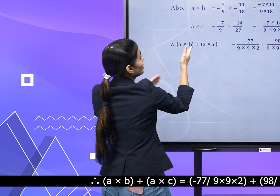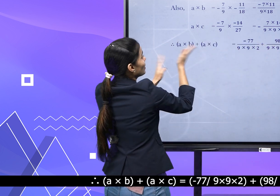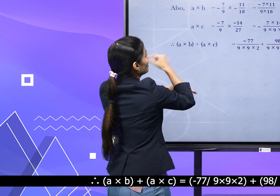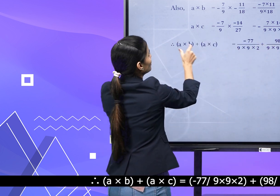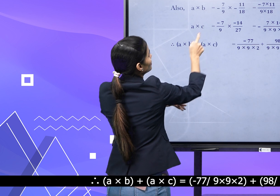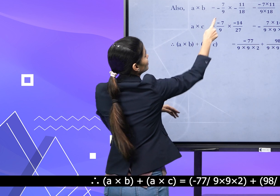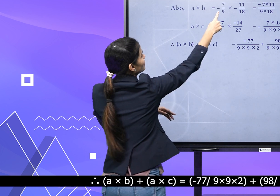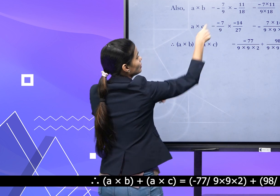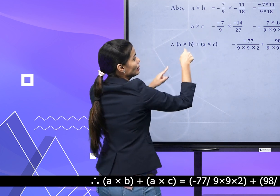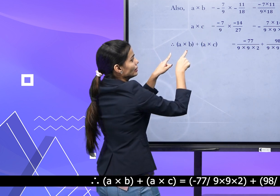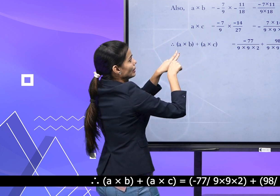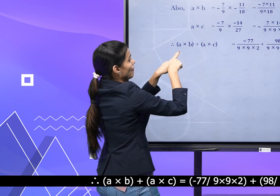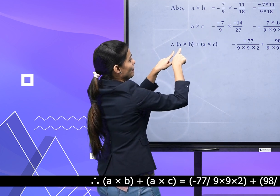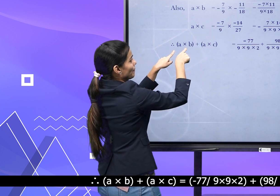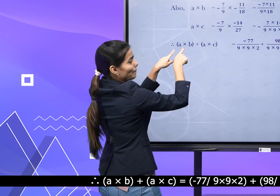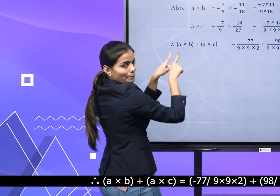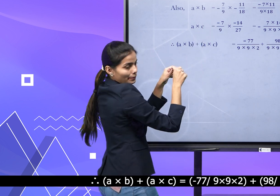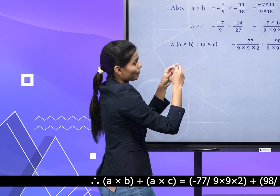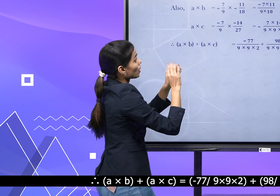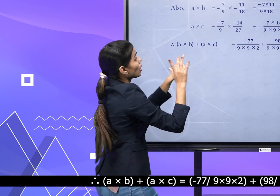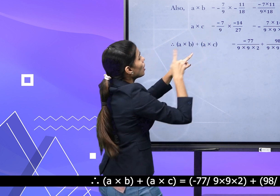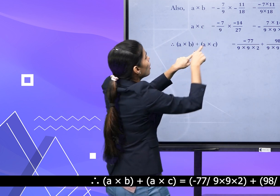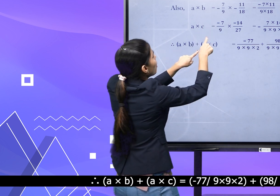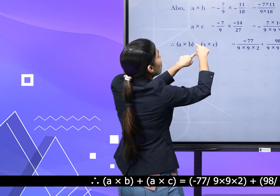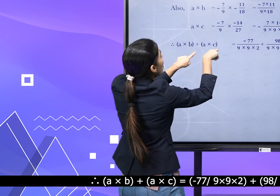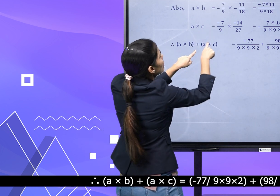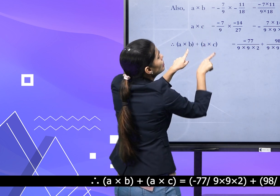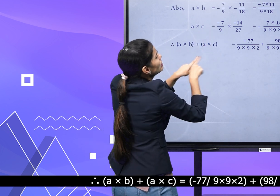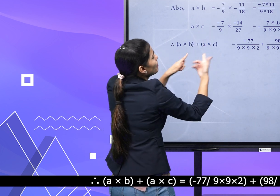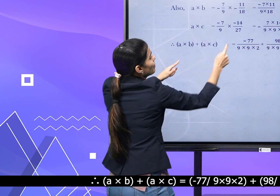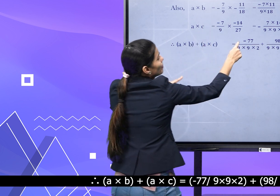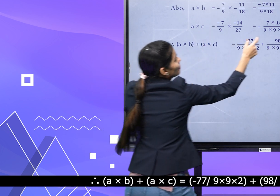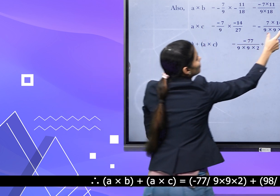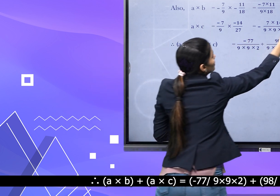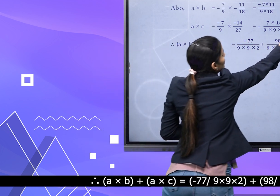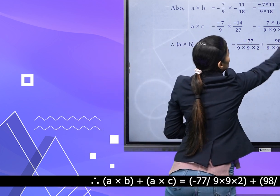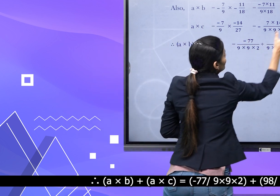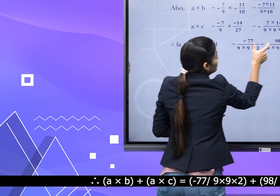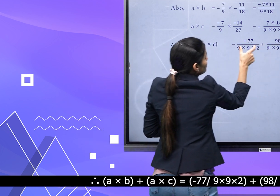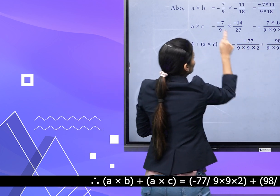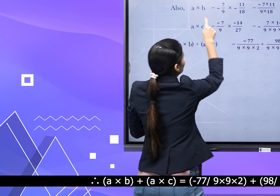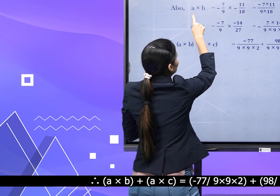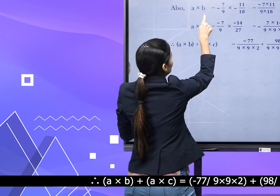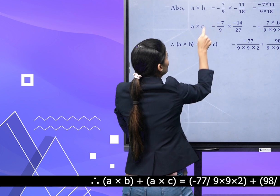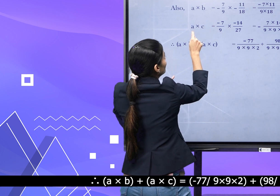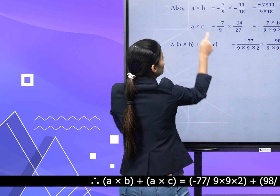Therefore, A into B plus A into C is equal to minus 77